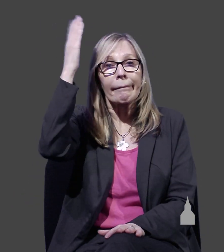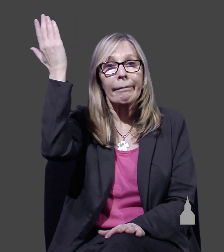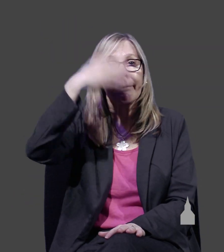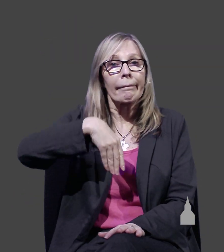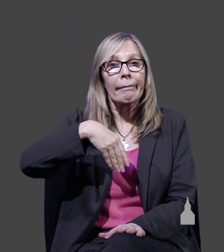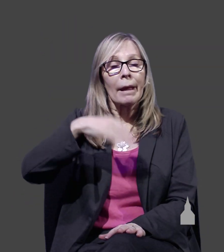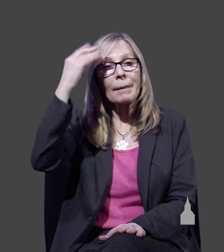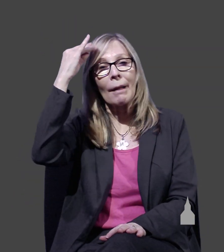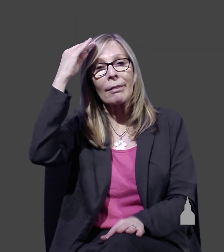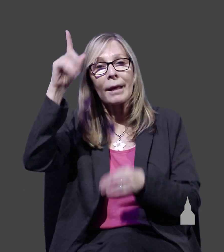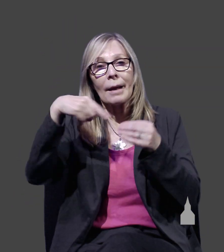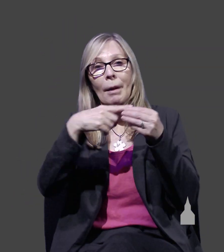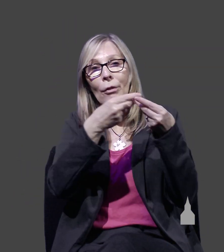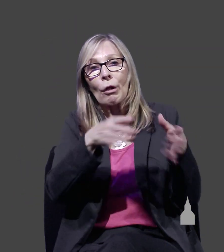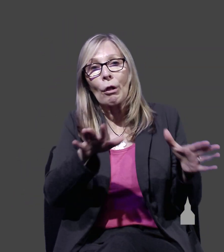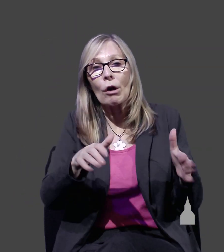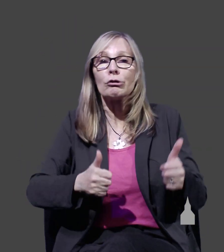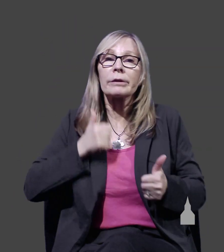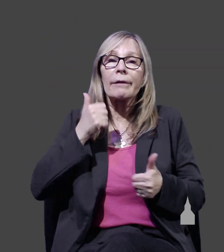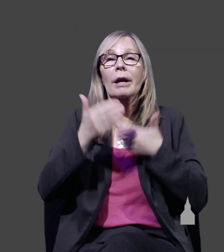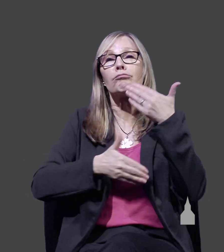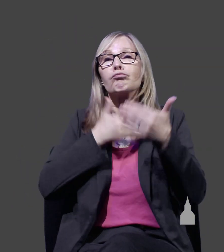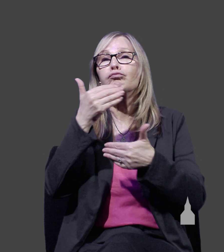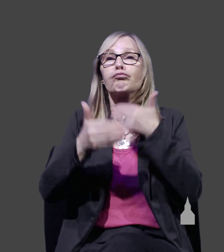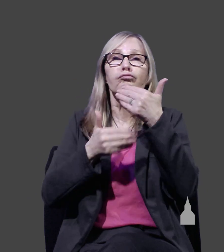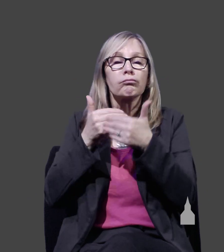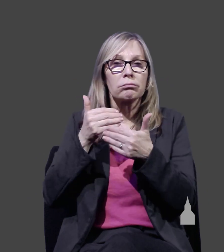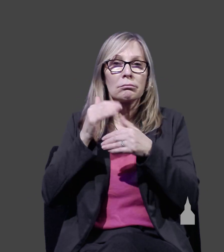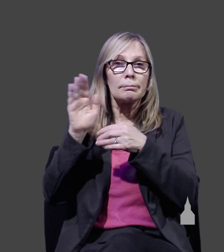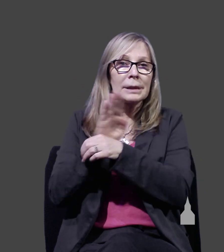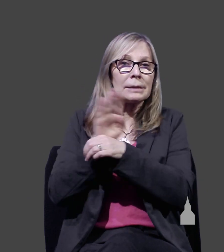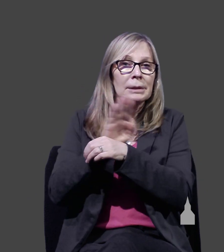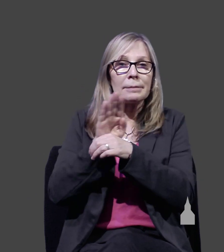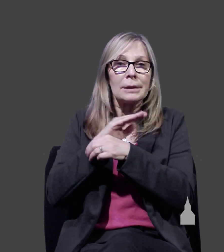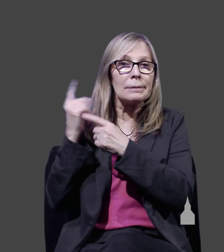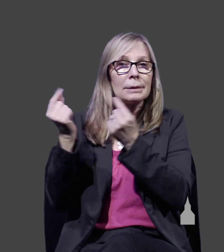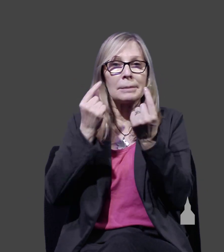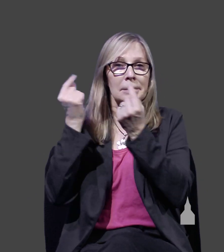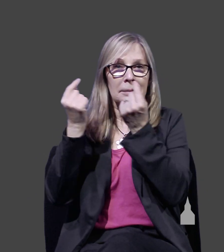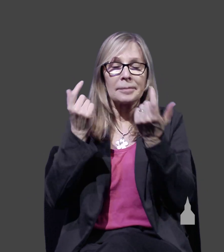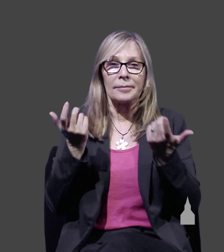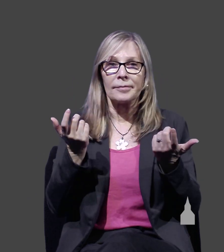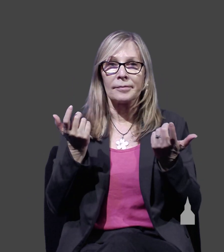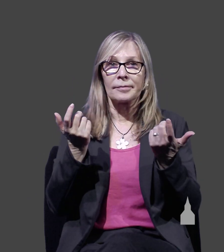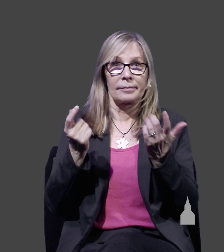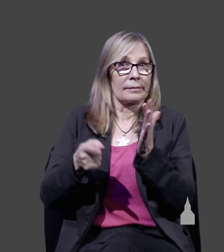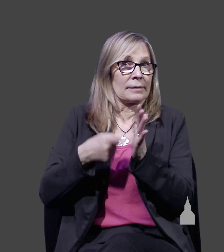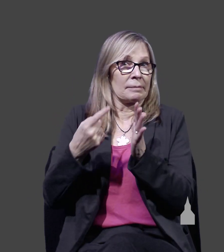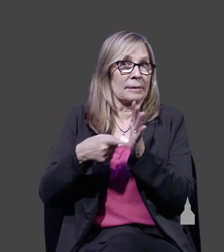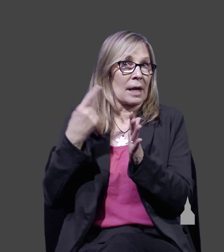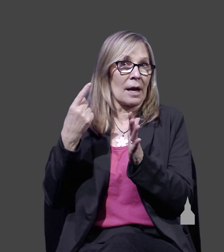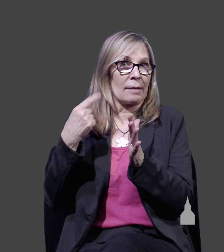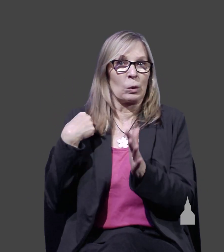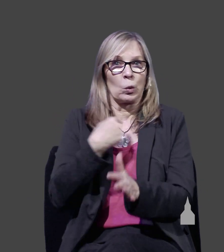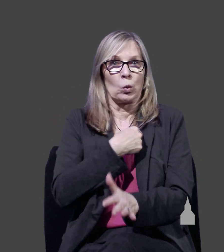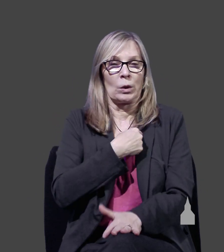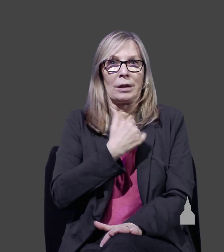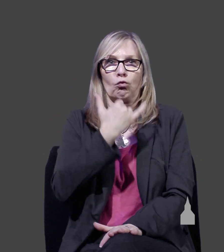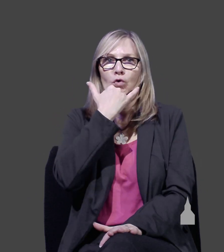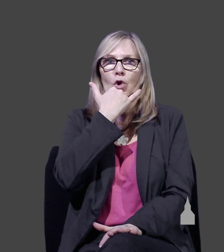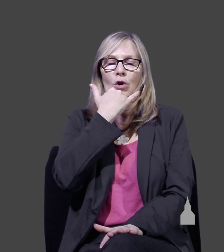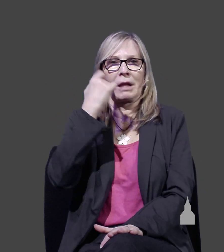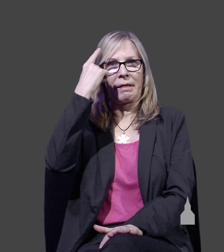lost. We're just living lives and we're consumed with whatever the task we have at hand. And sometimes it's because we wrongly think,